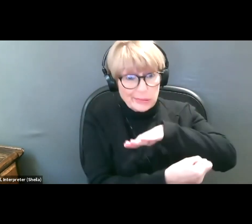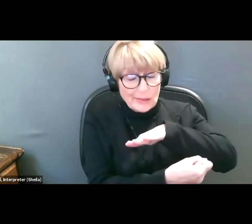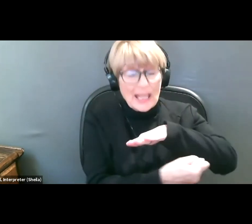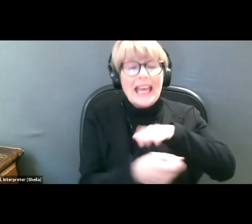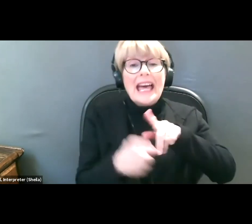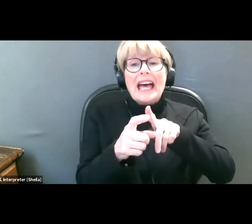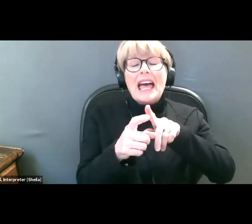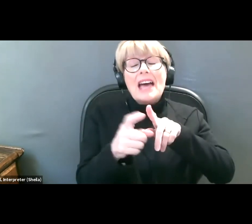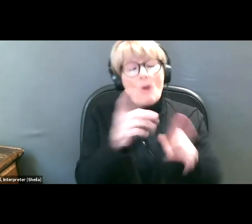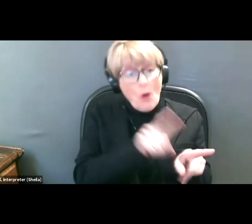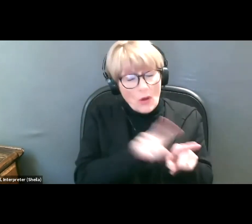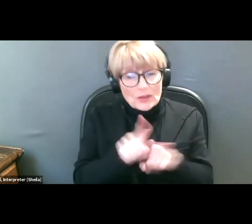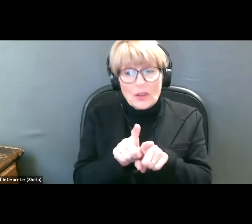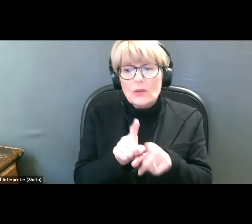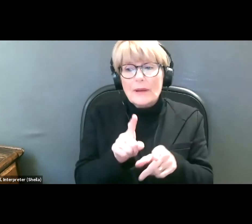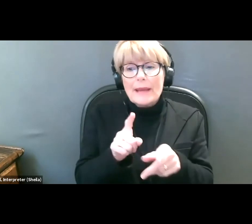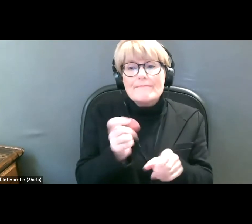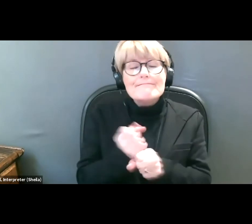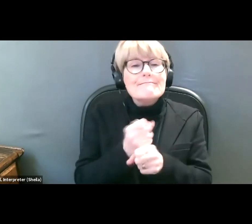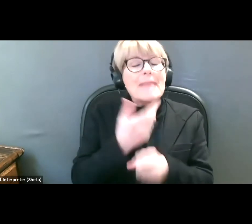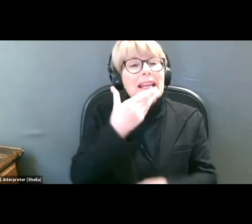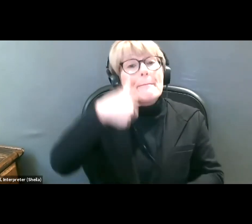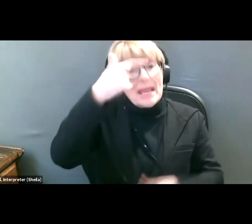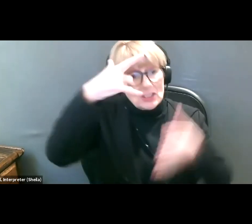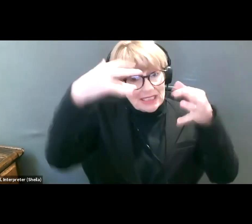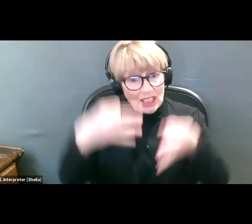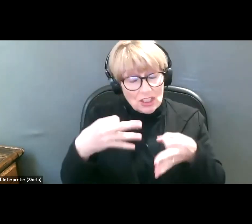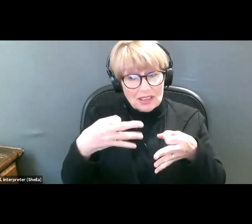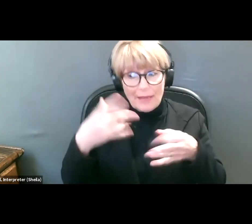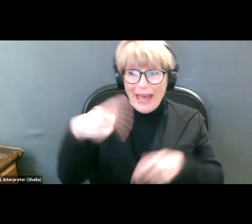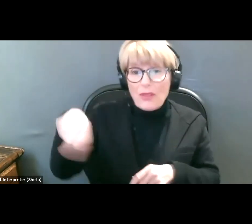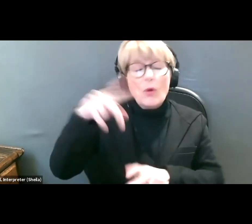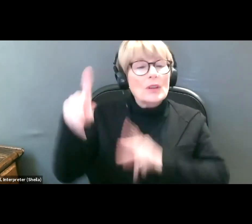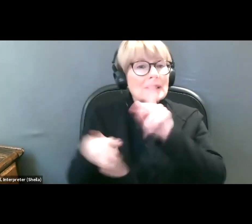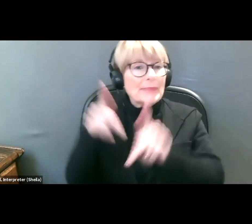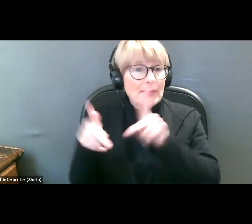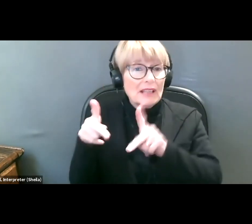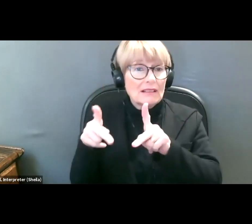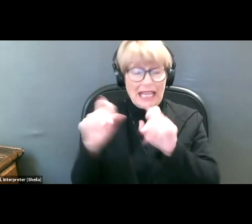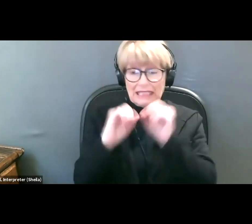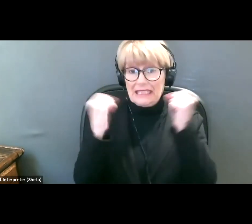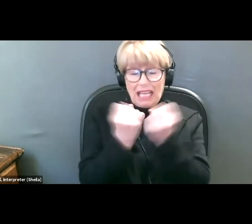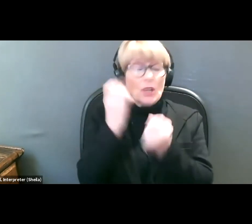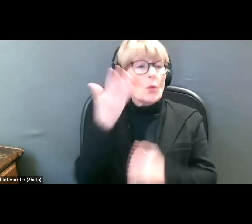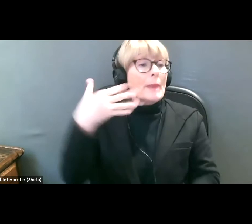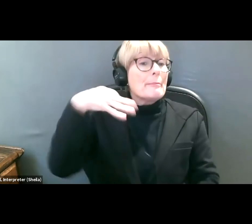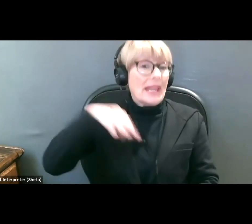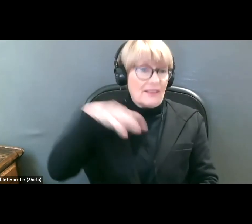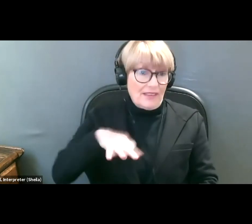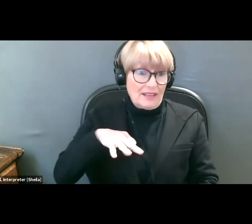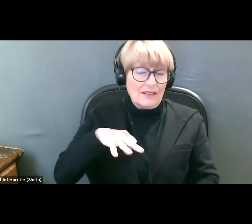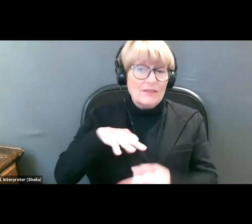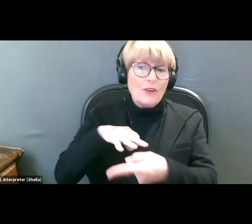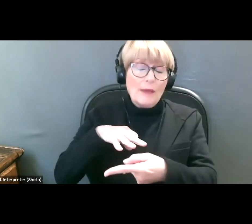better about making decisions about those select amount of people that society would benefit from taking a break